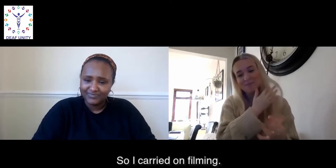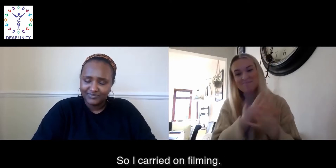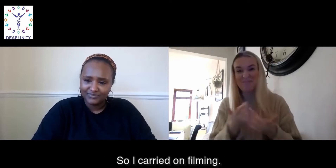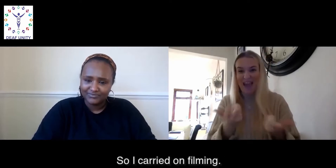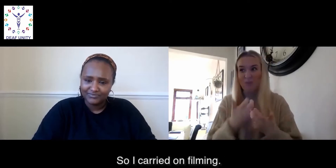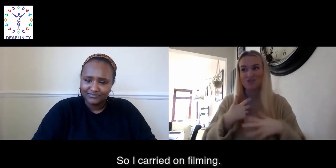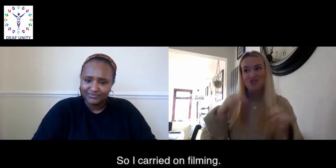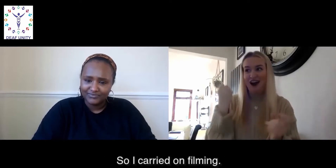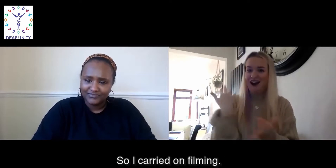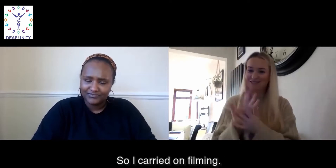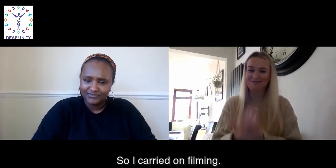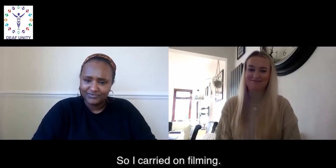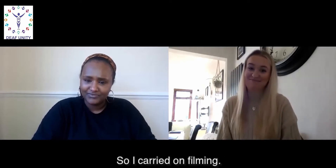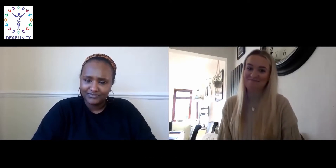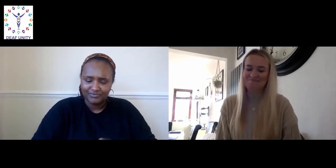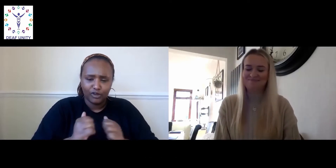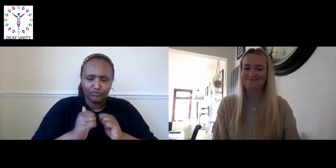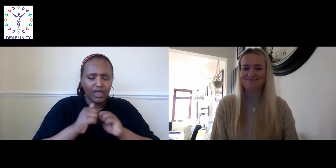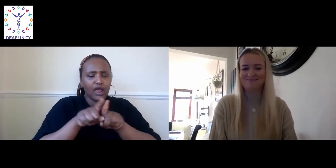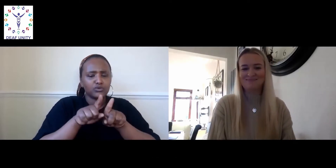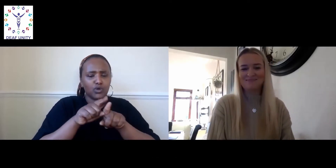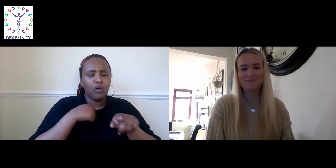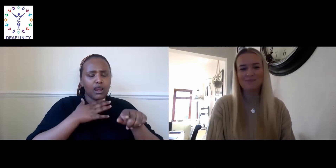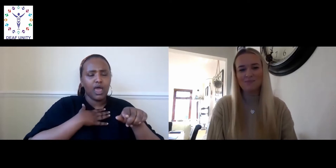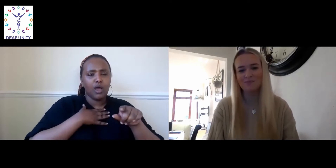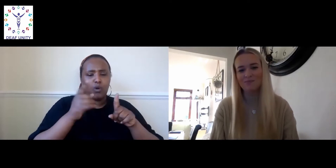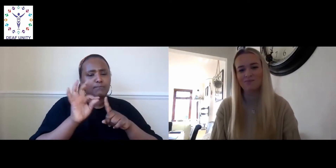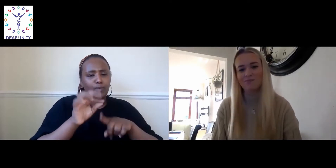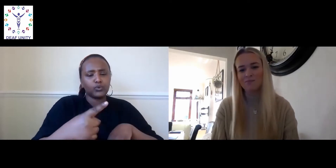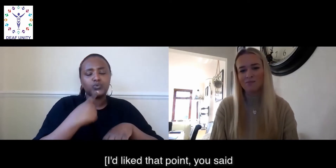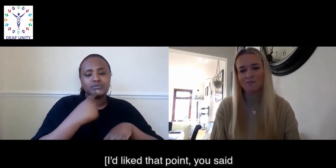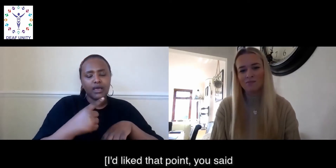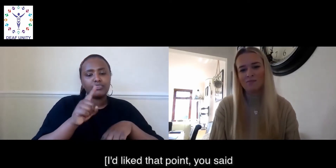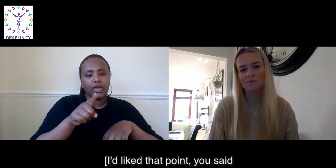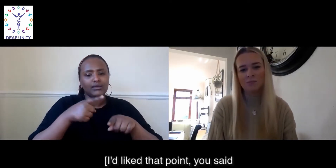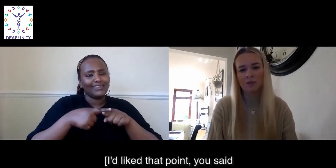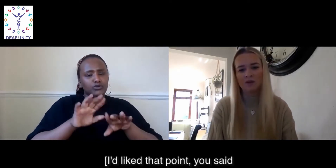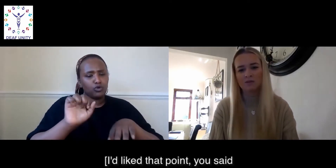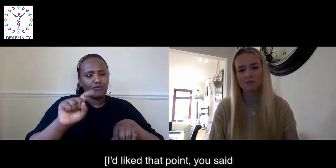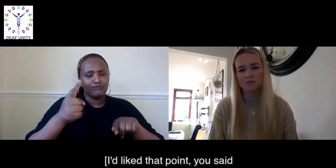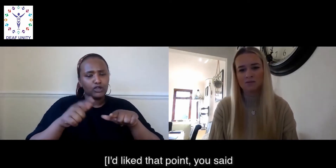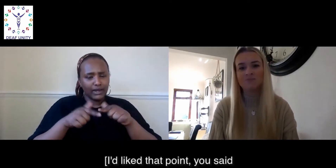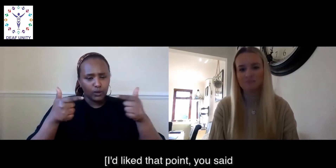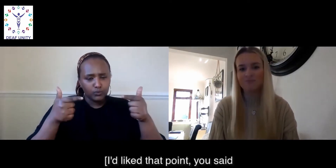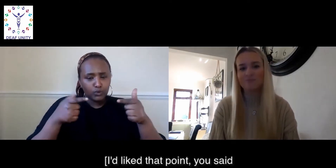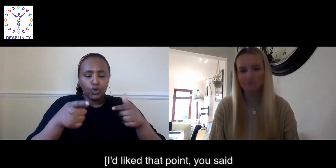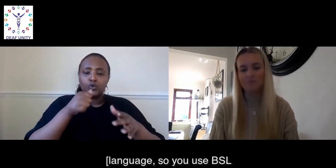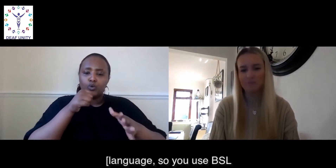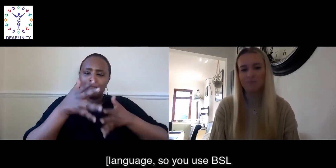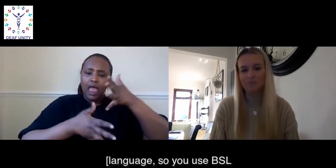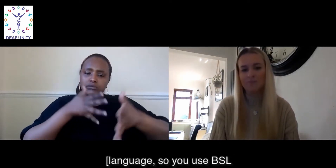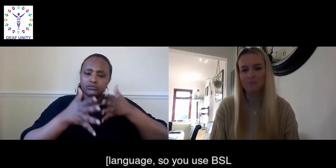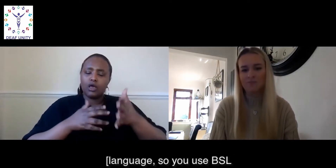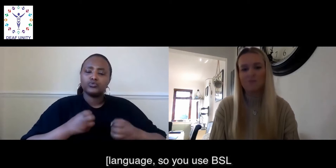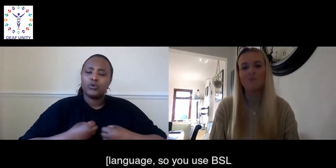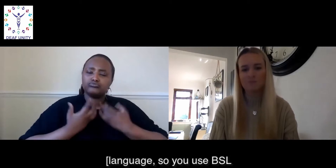I carried on filming. I always filmed myself anyway. So then I started posting it online. I'd like to point, you said English is not your first language,